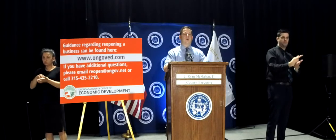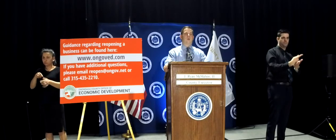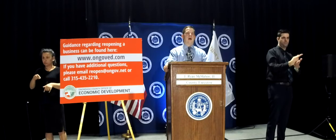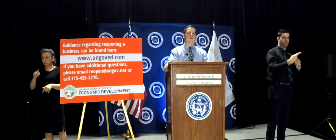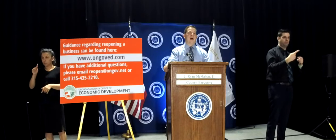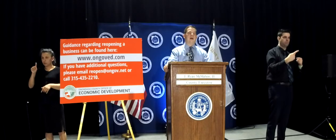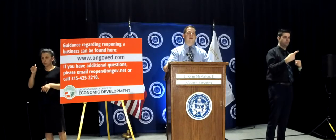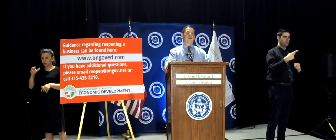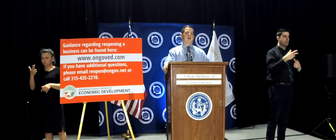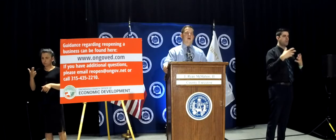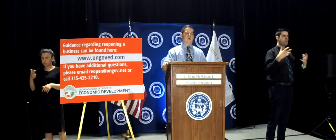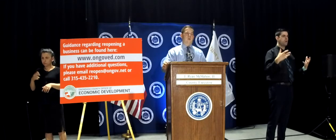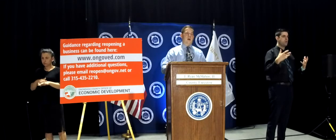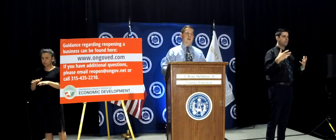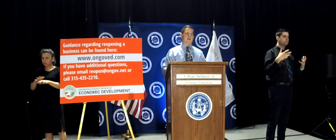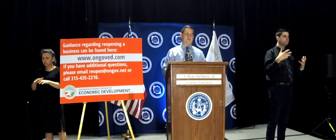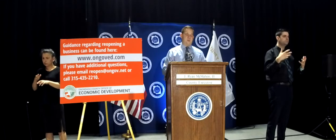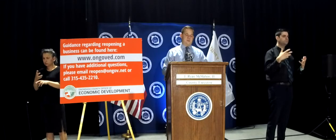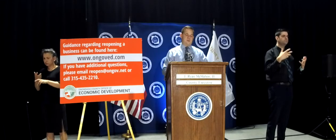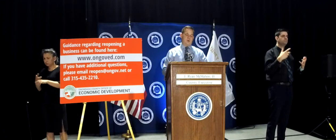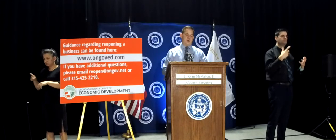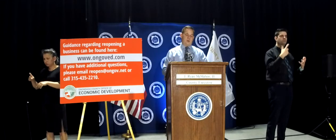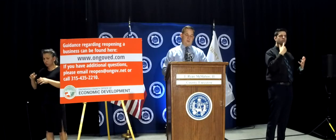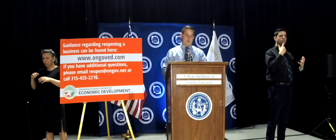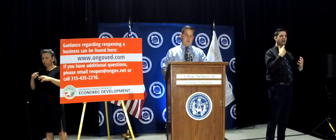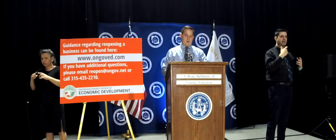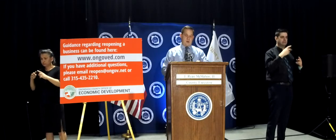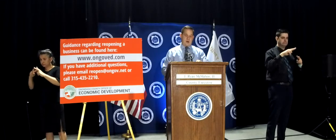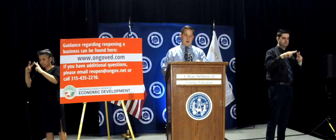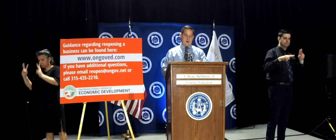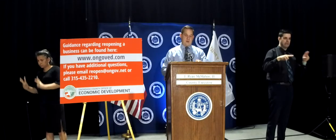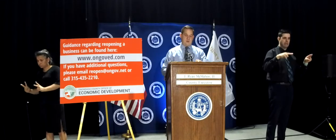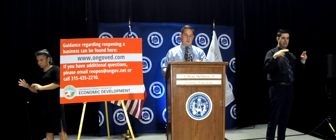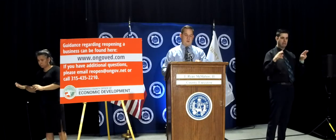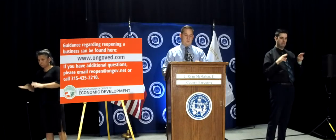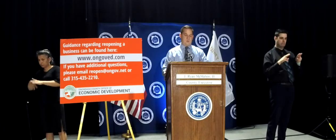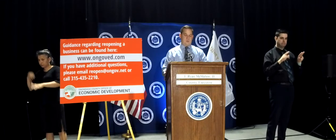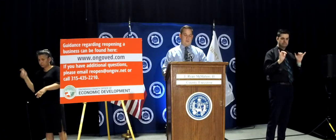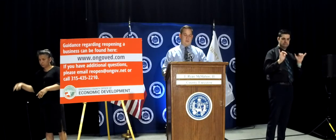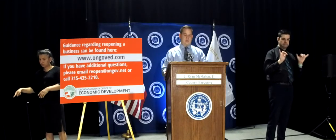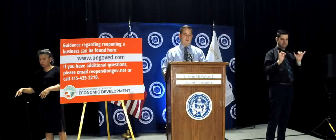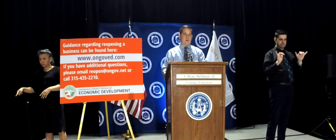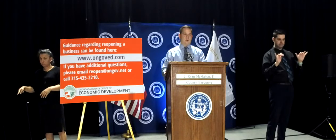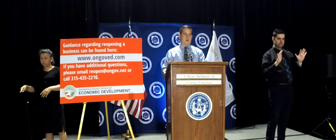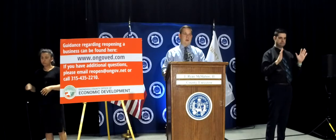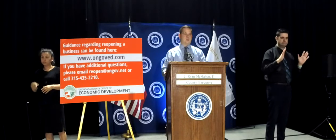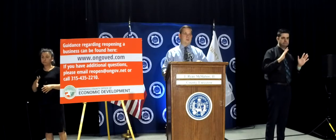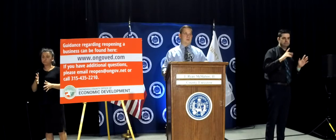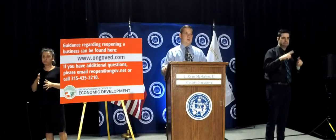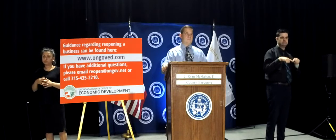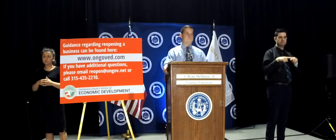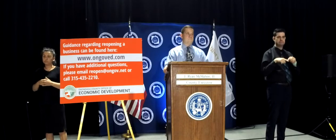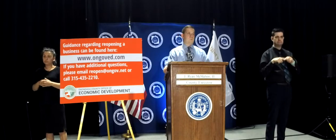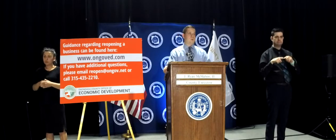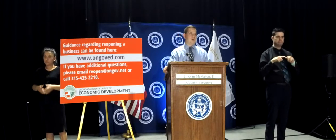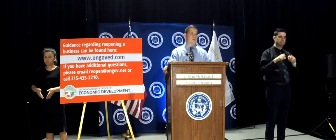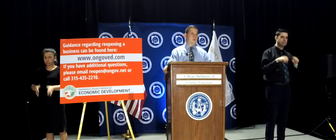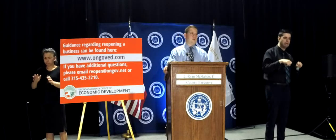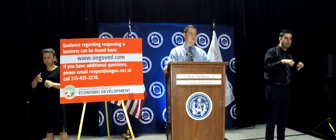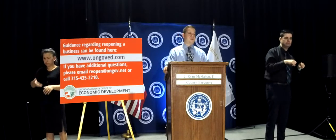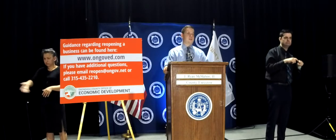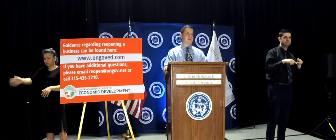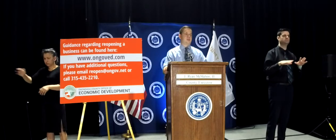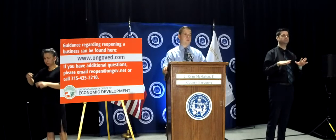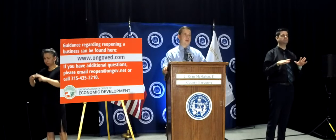tape around that. We want to get these businesses going, and so the executive order allows